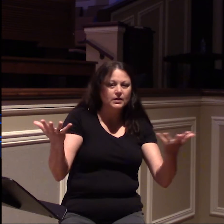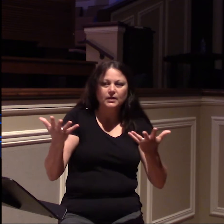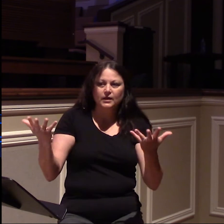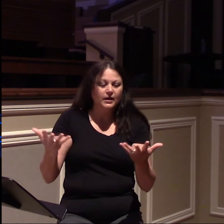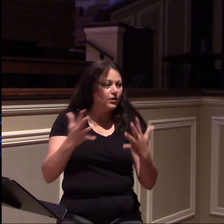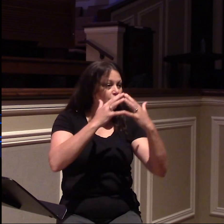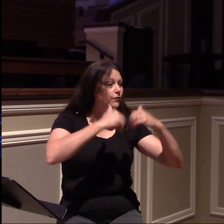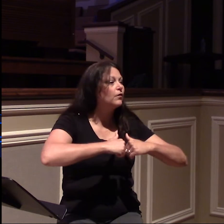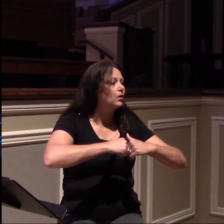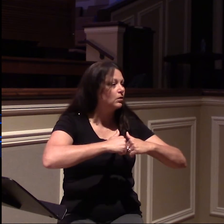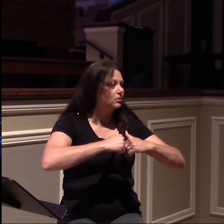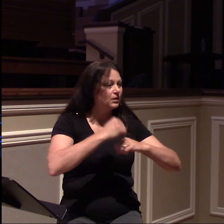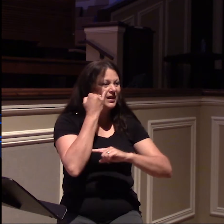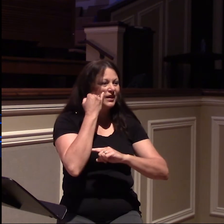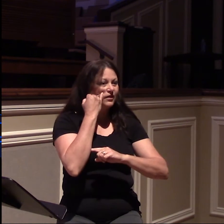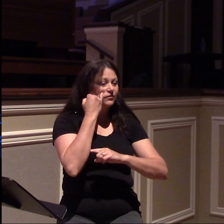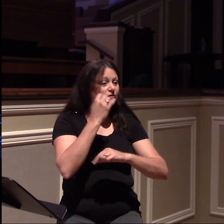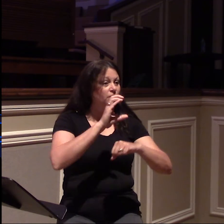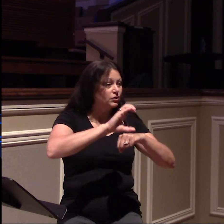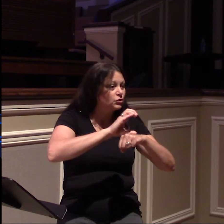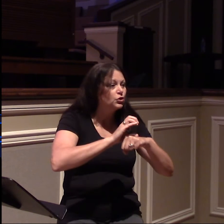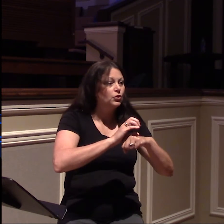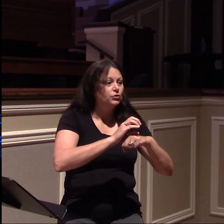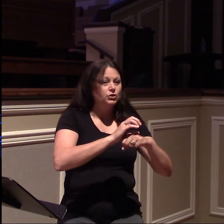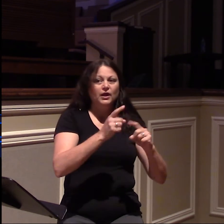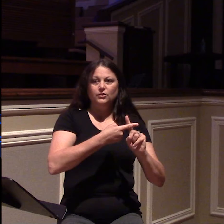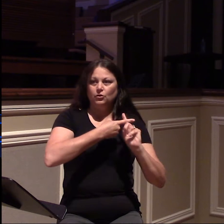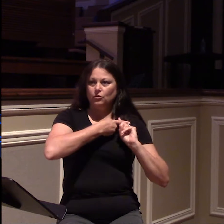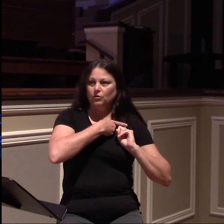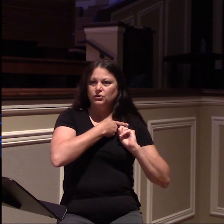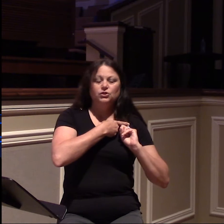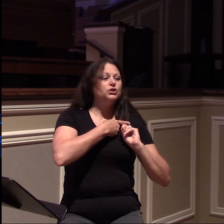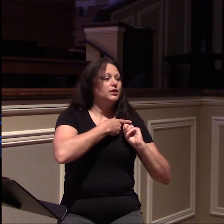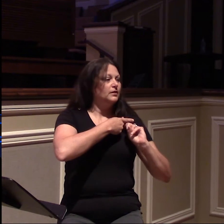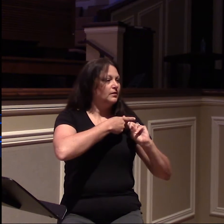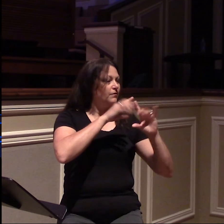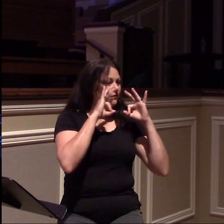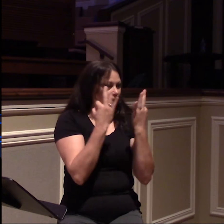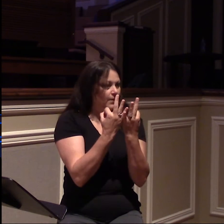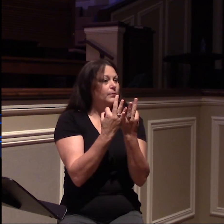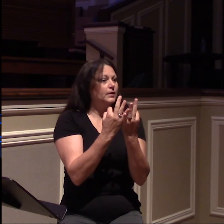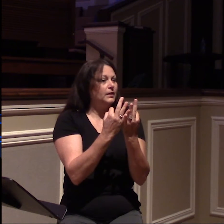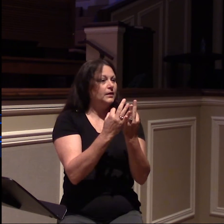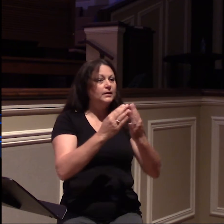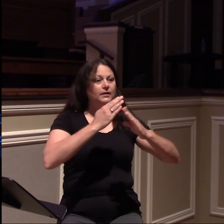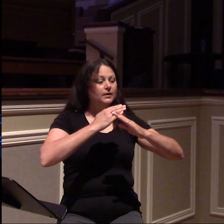and the Christian family can stand, if the people of God, amen,